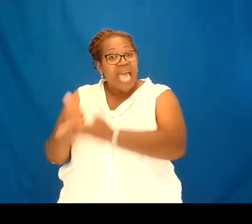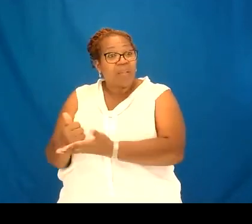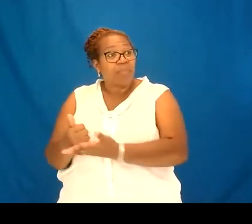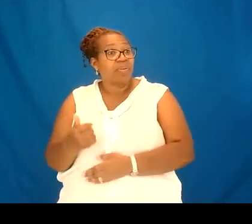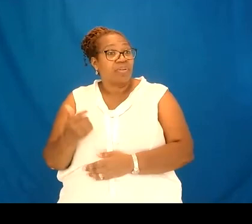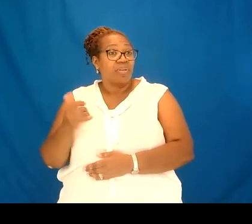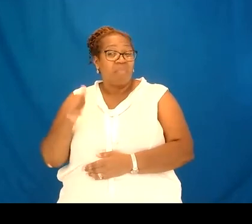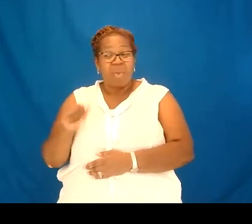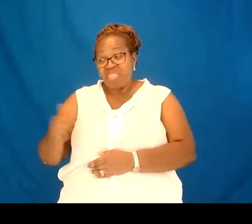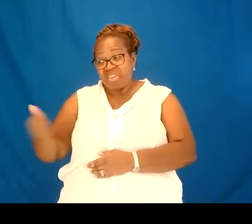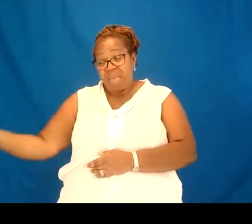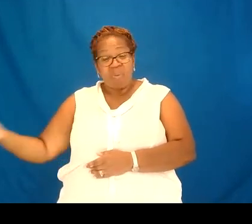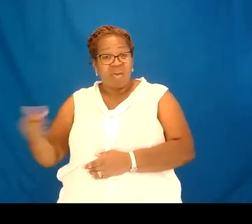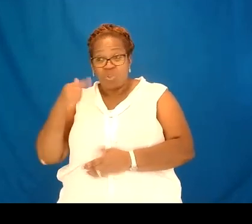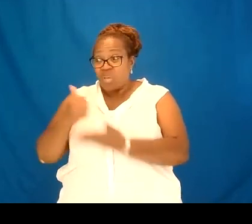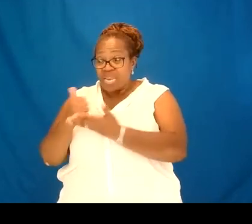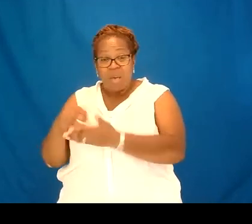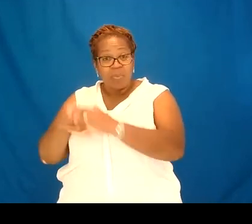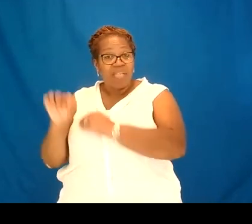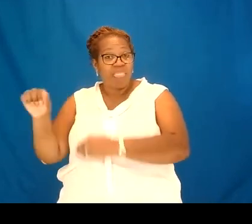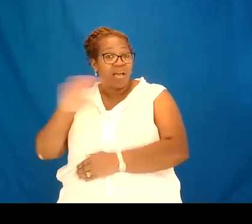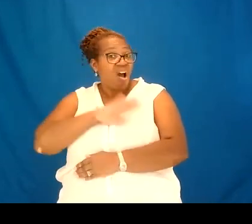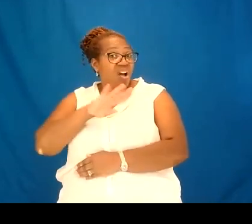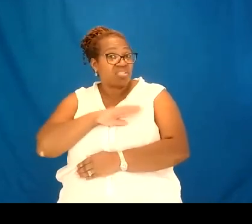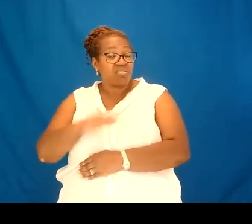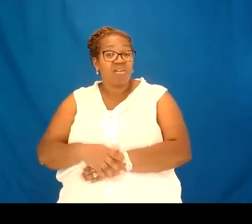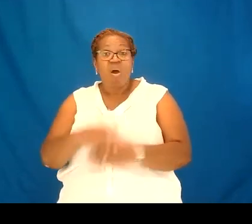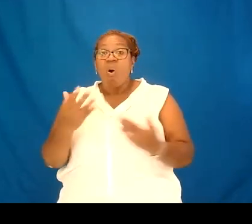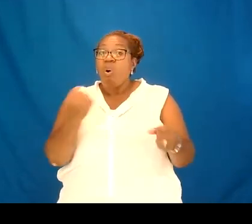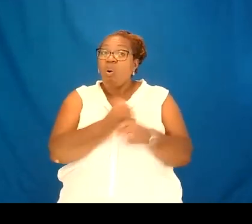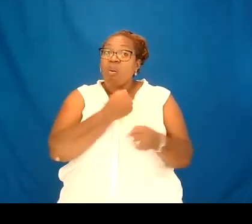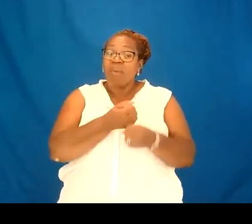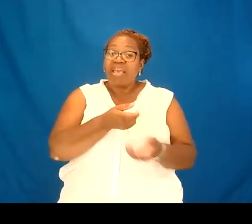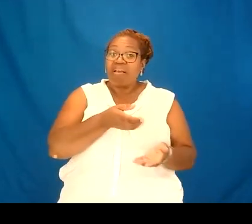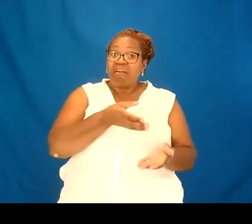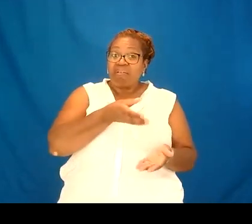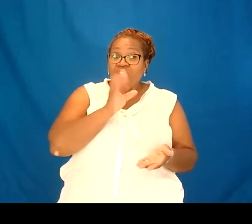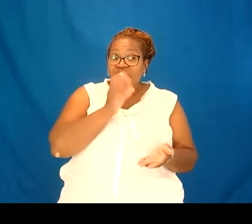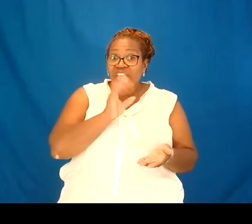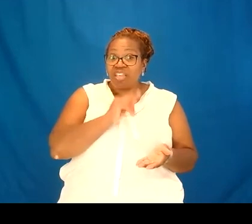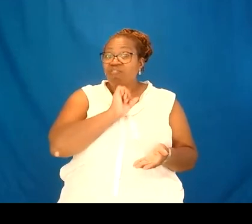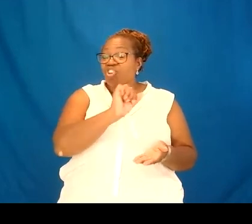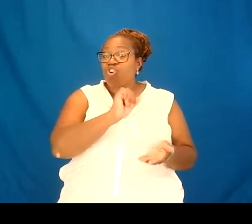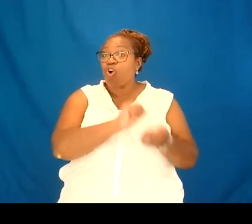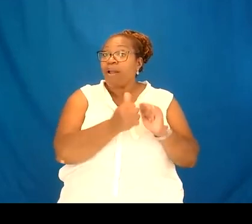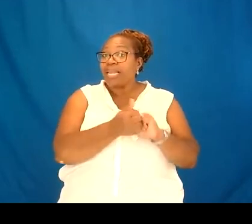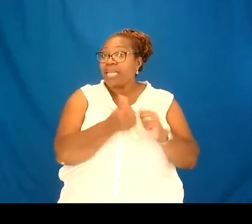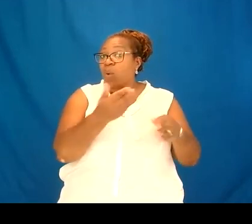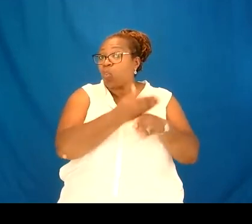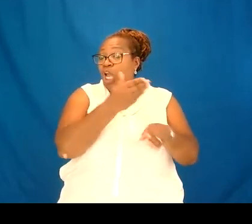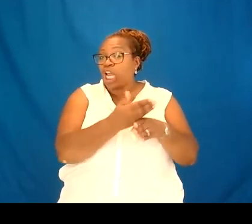garden. Or maybe you can make a cup of coffee for your colleague who's having a bad day, just like Jesus has done for